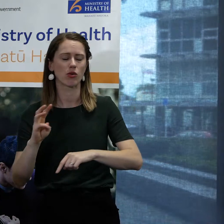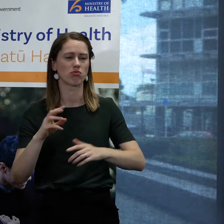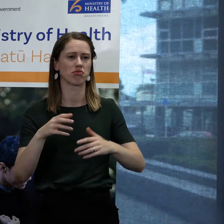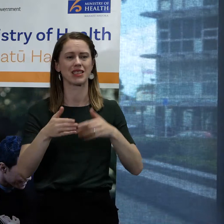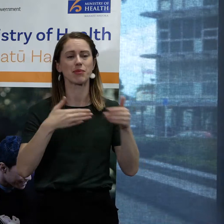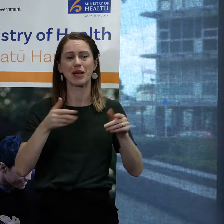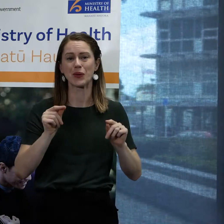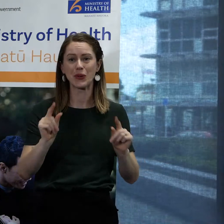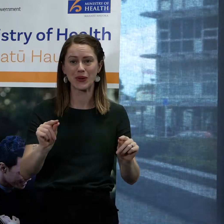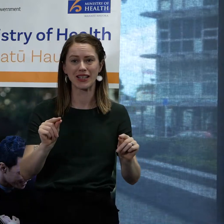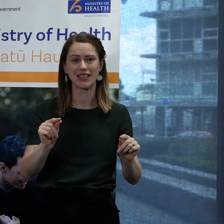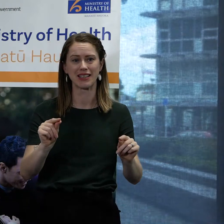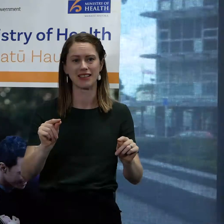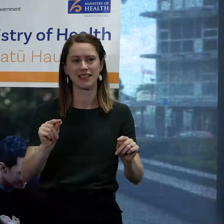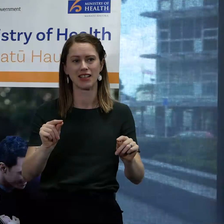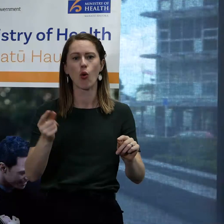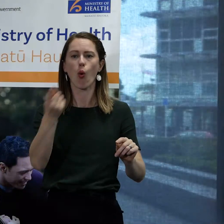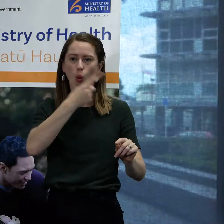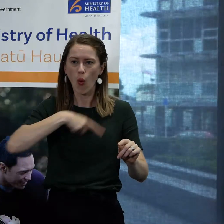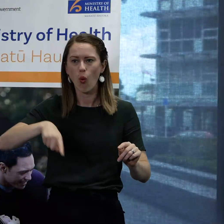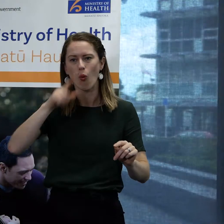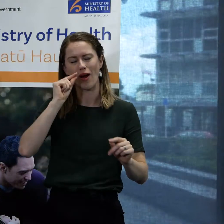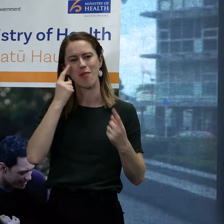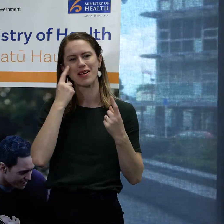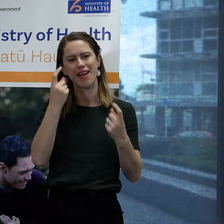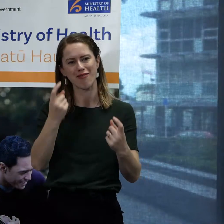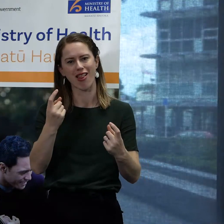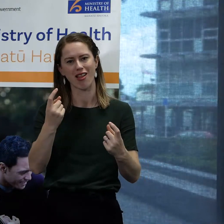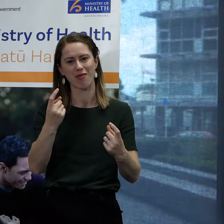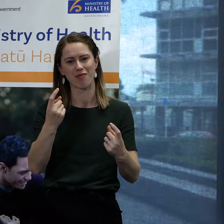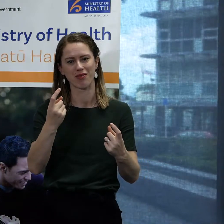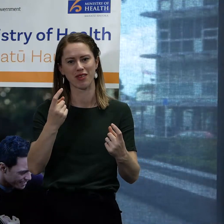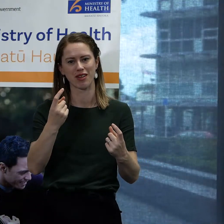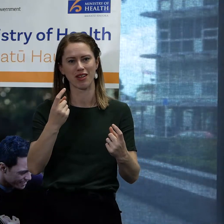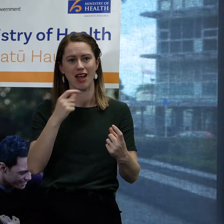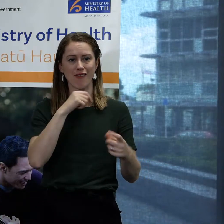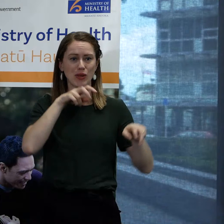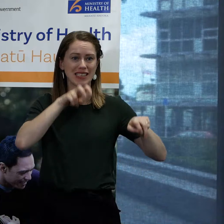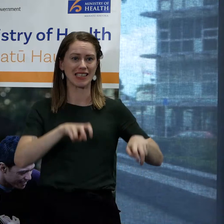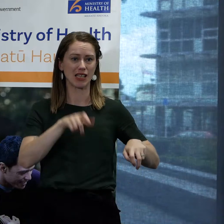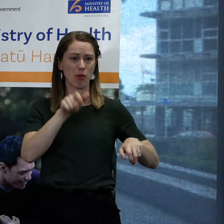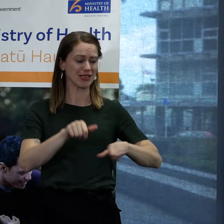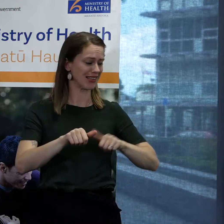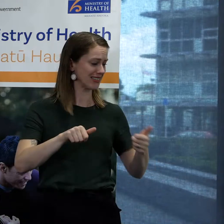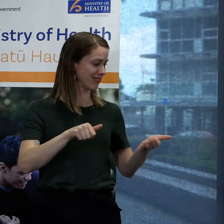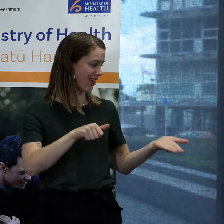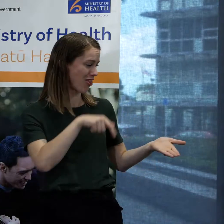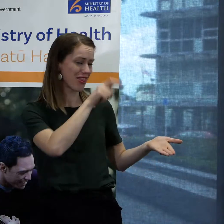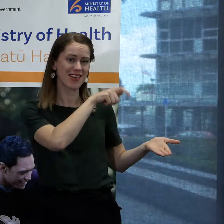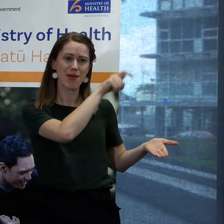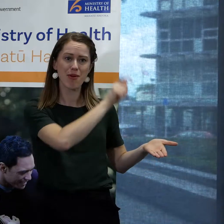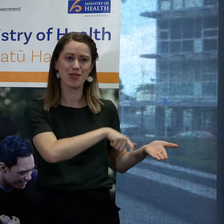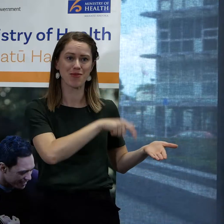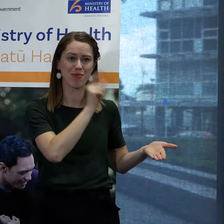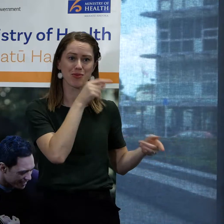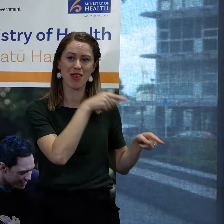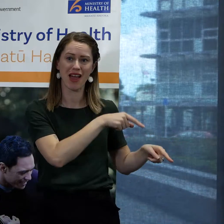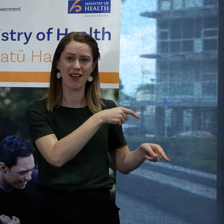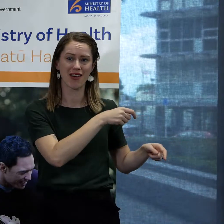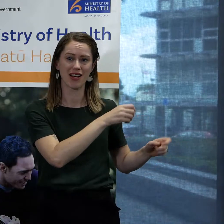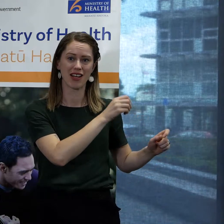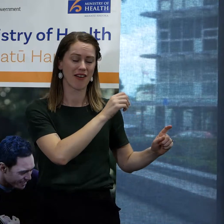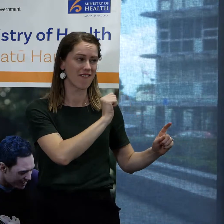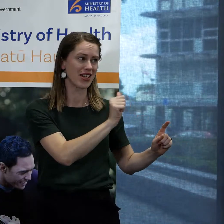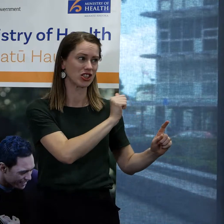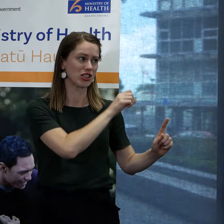been doing. We can all take those precautions, because you don't know if the person sitting next to you is the person who might have been